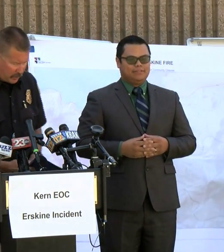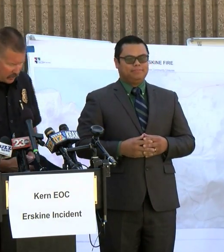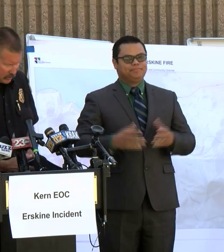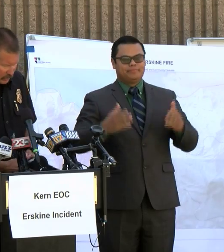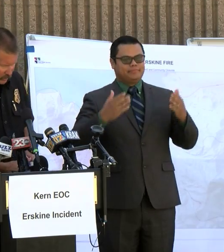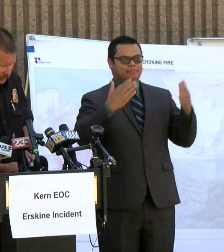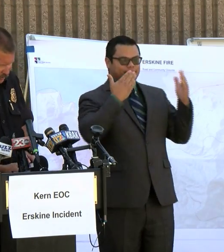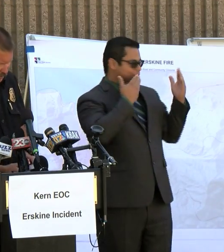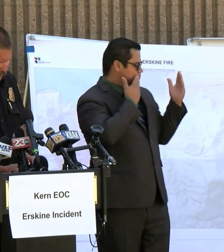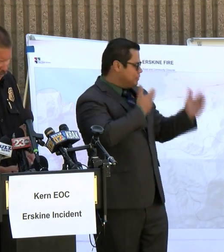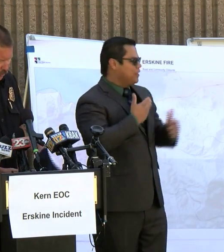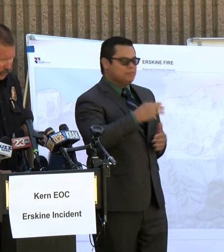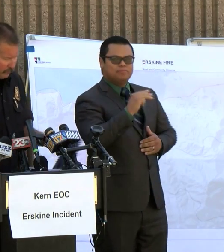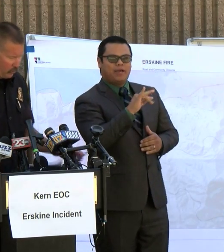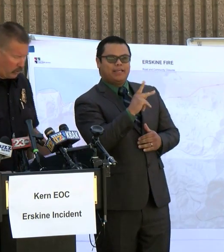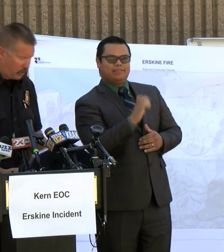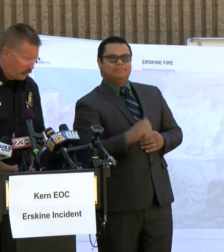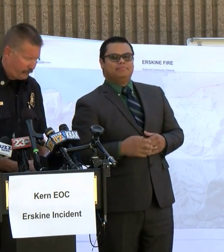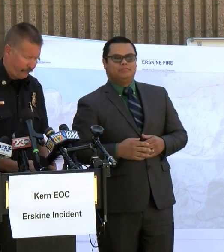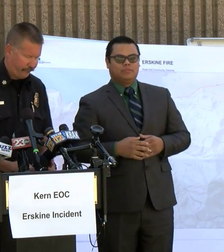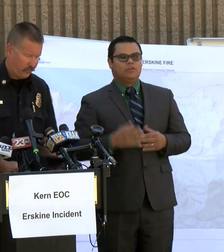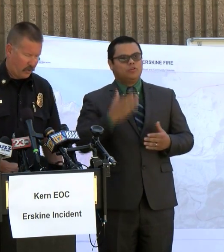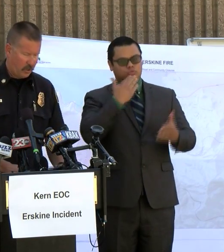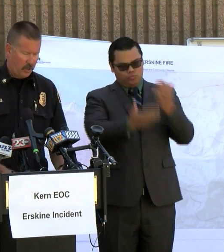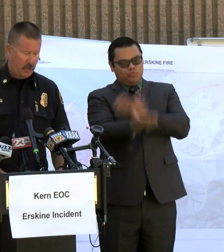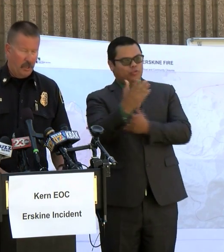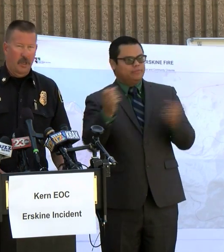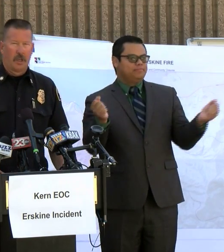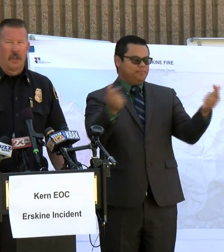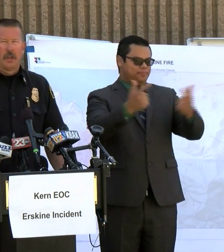Thanks, Mike. Good morning, everyone.